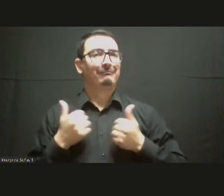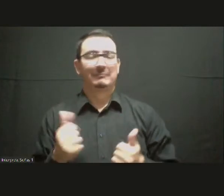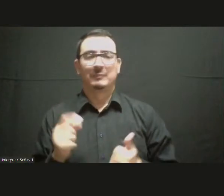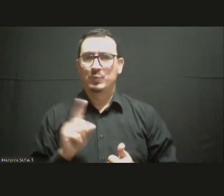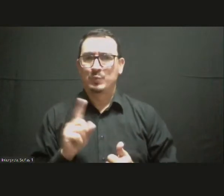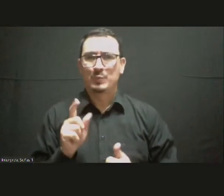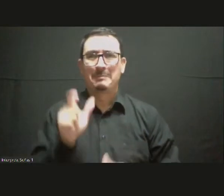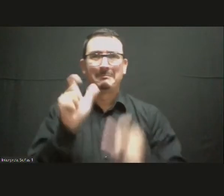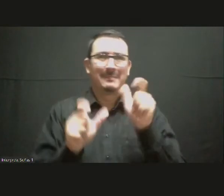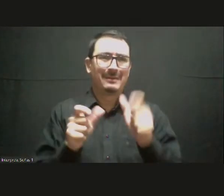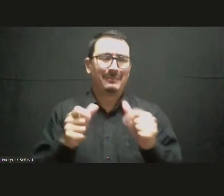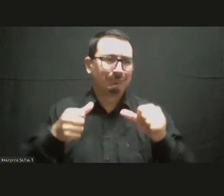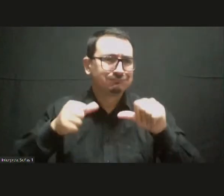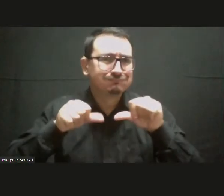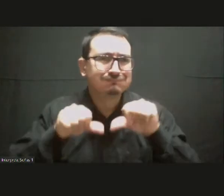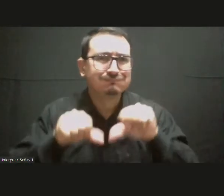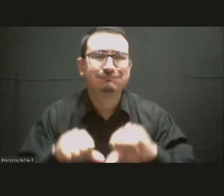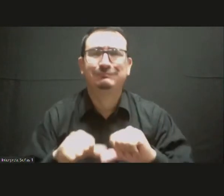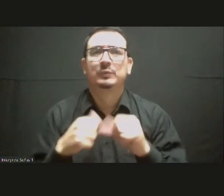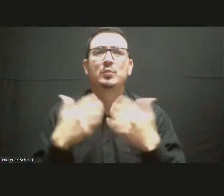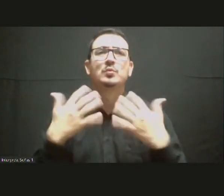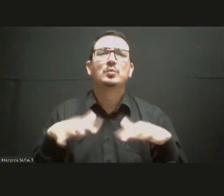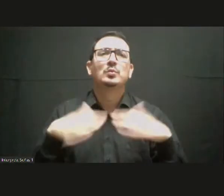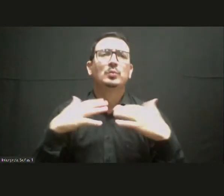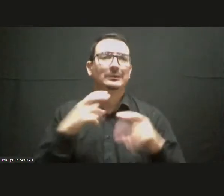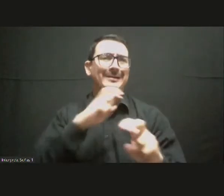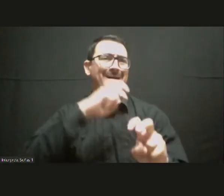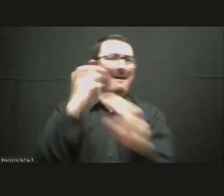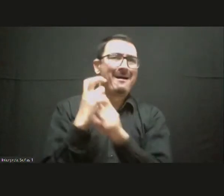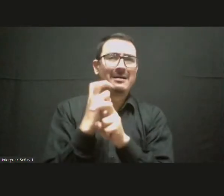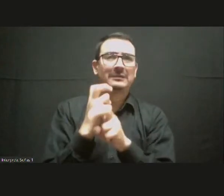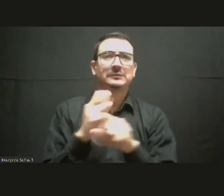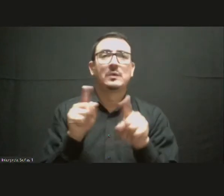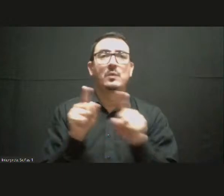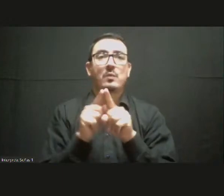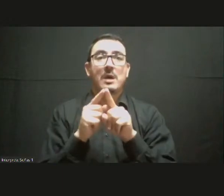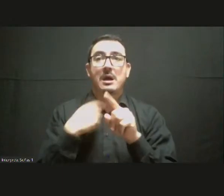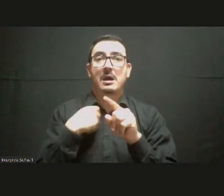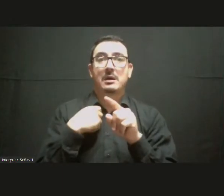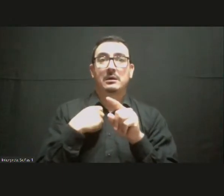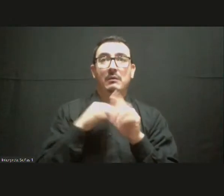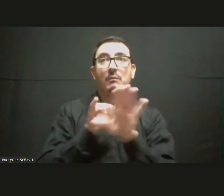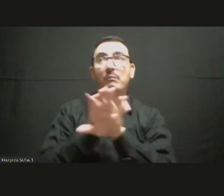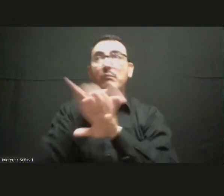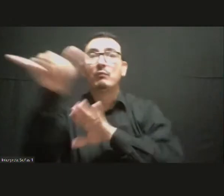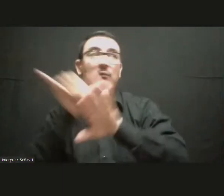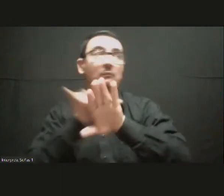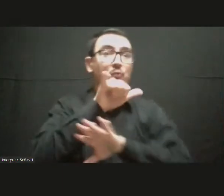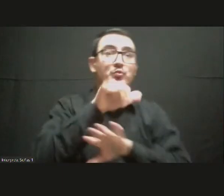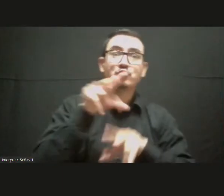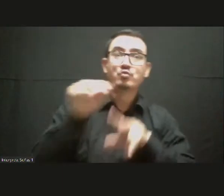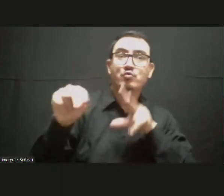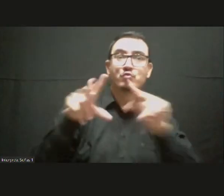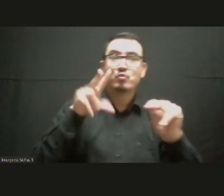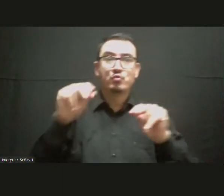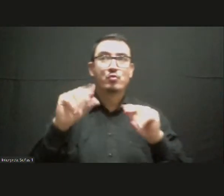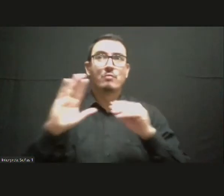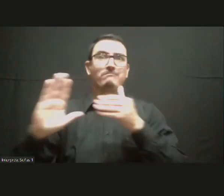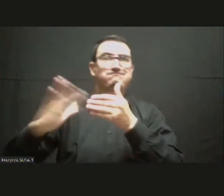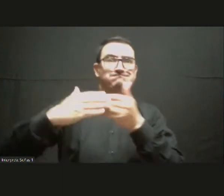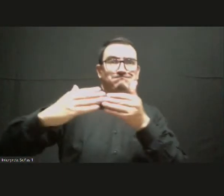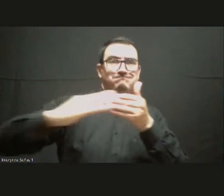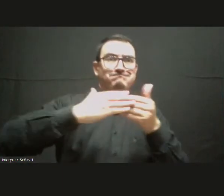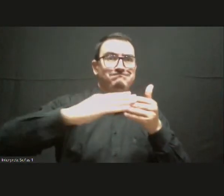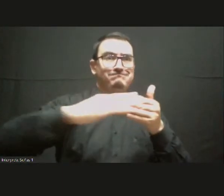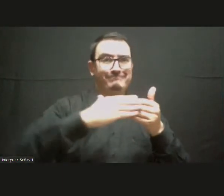restrictions. We all are very much aware of that. This grounded activity in March and April of 2020, our stayover arrivals